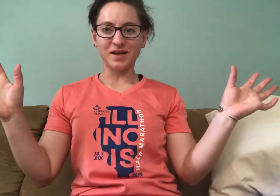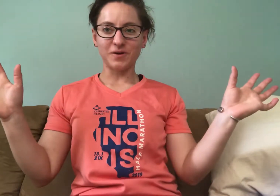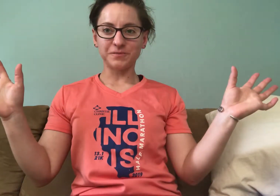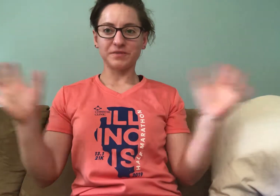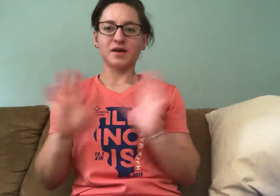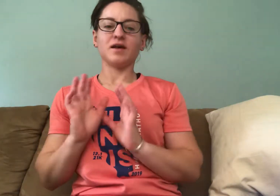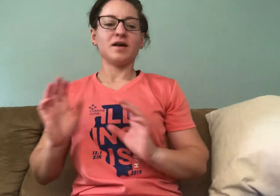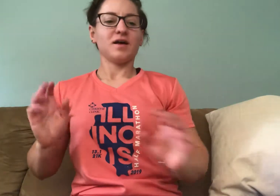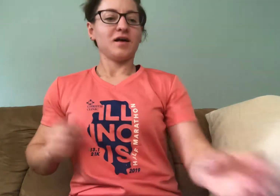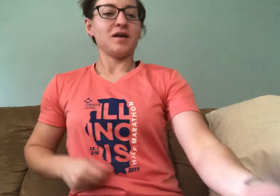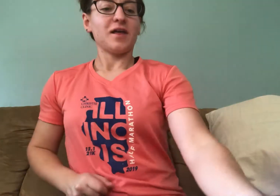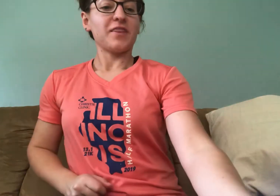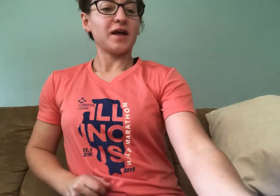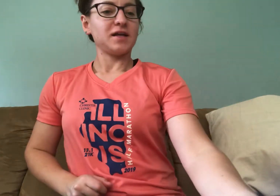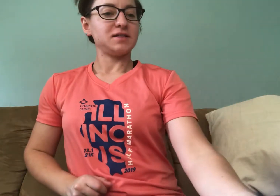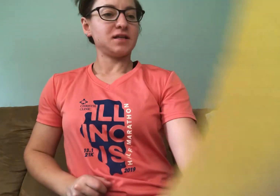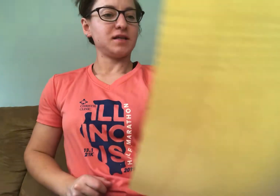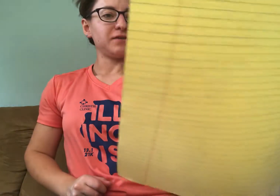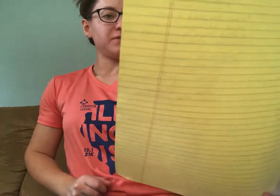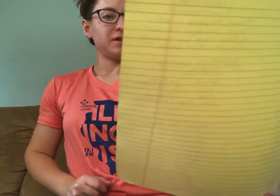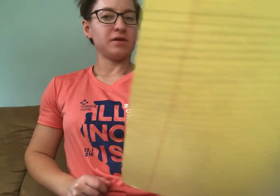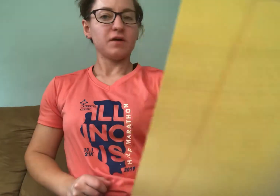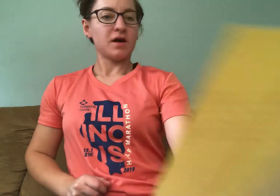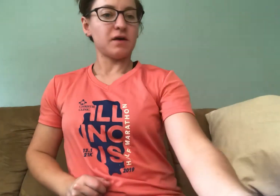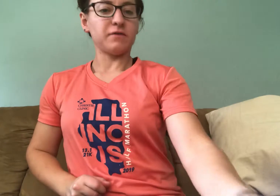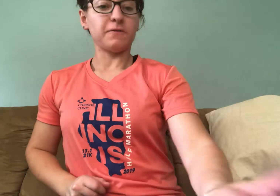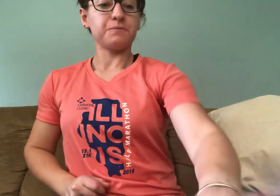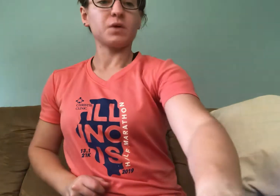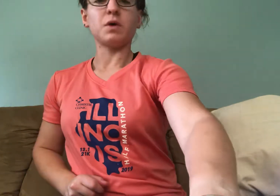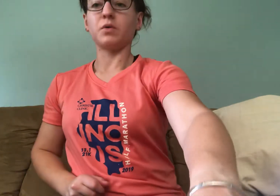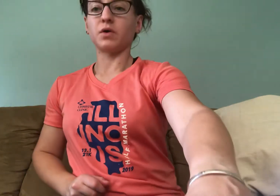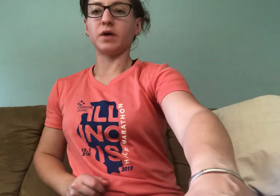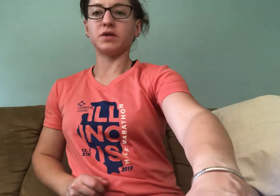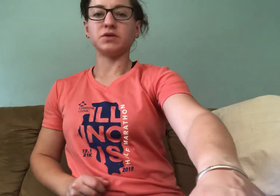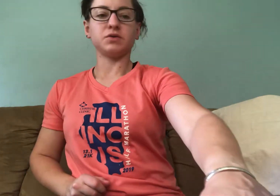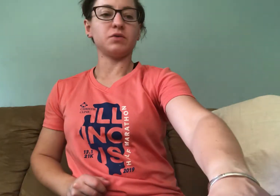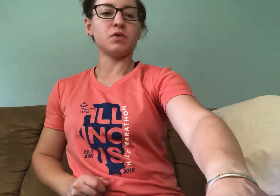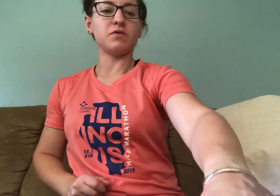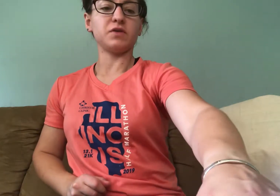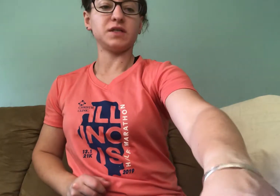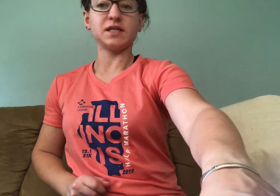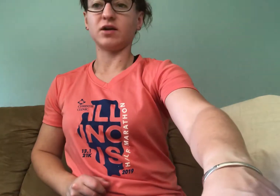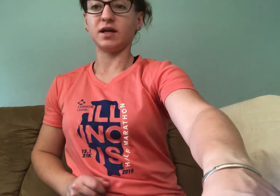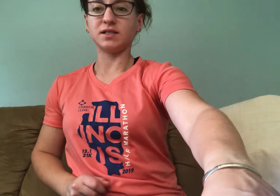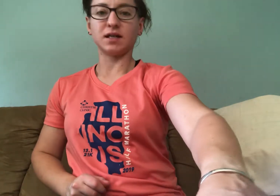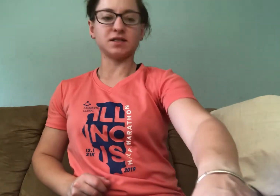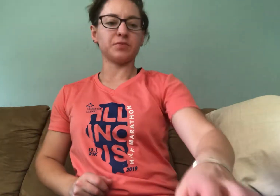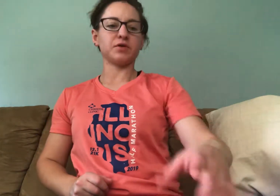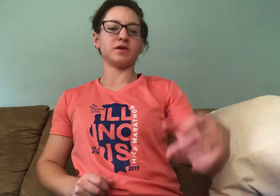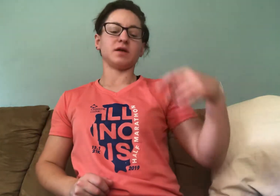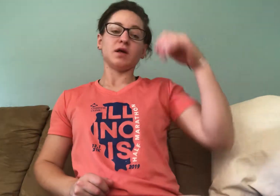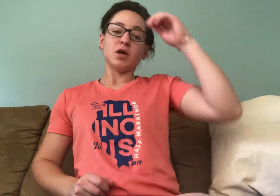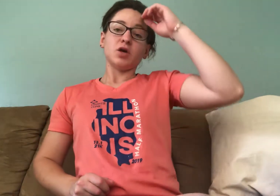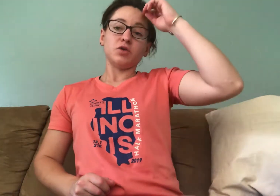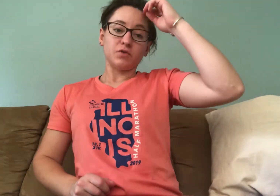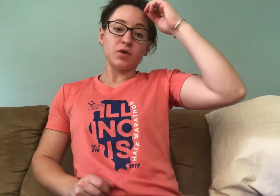Heyo. I thought I'd send out a video of what we're going to go over this Saturday at Silent Supper, the new